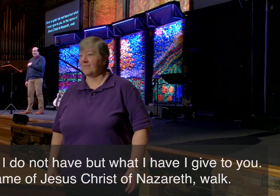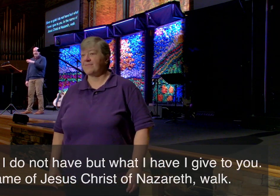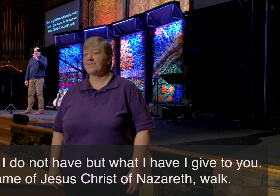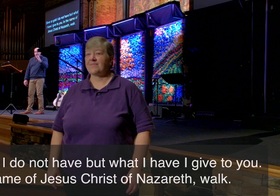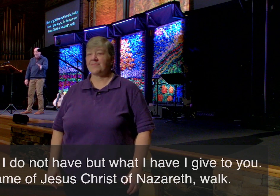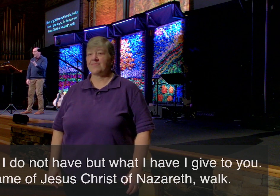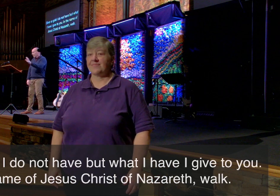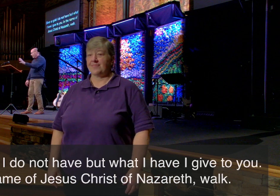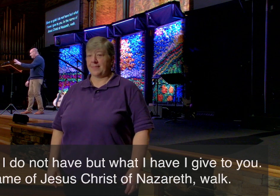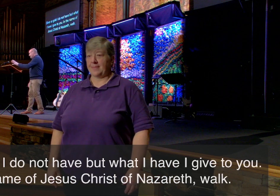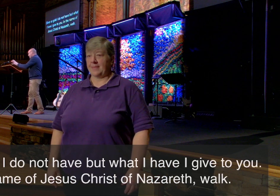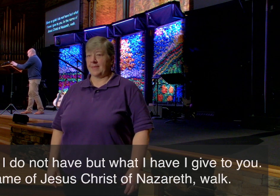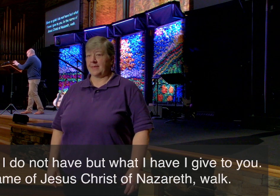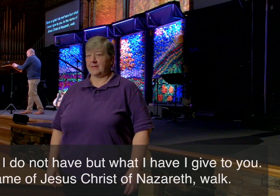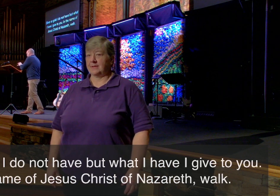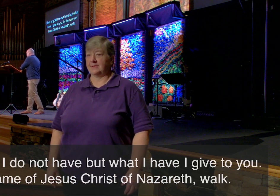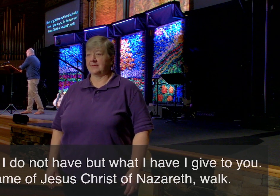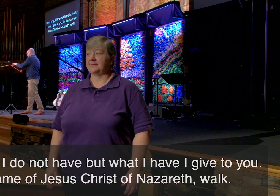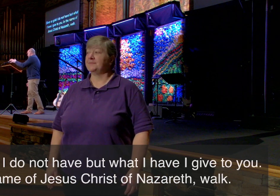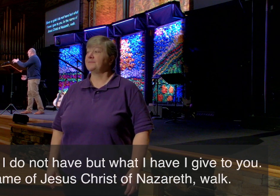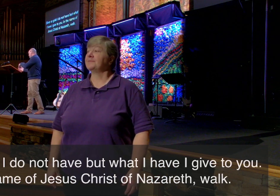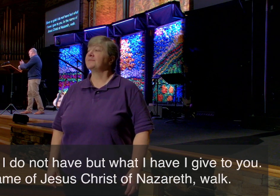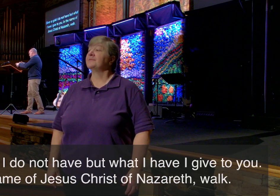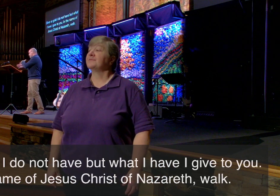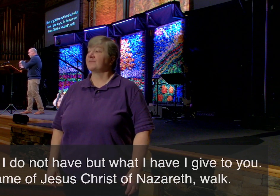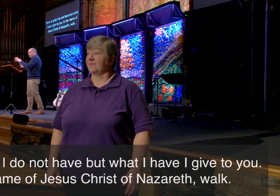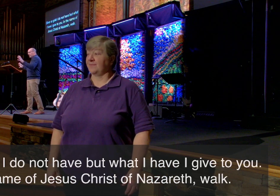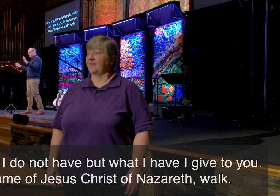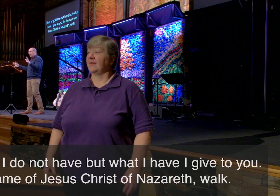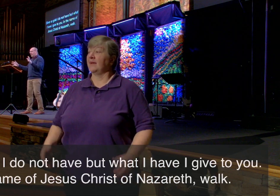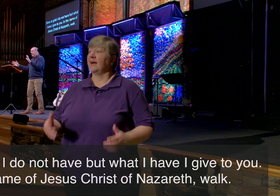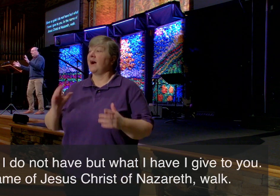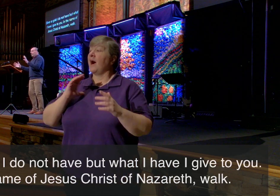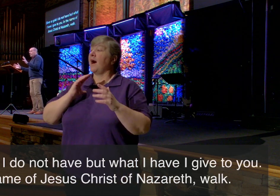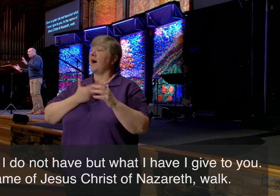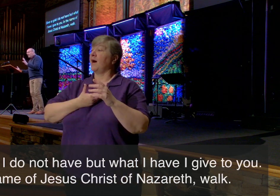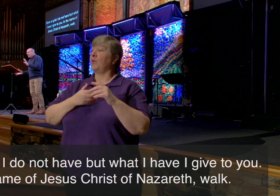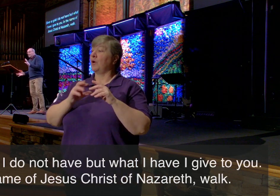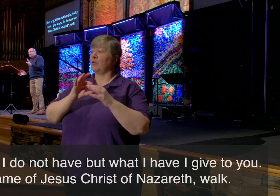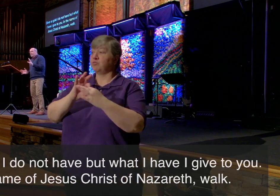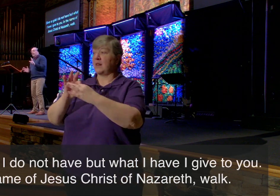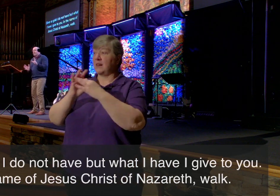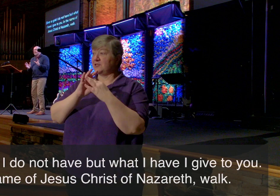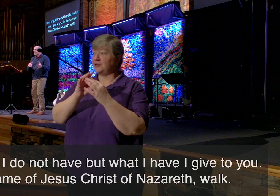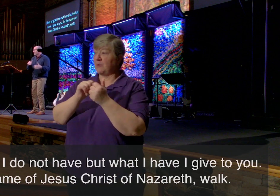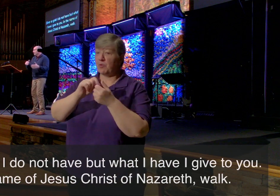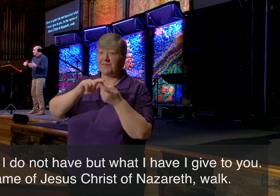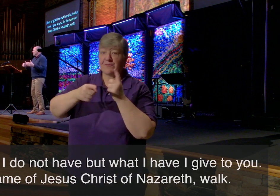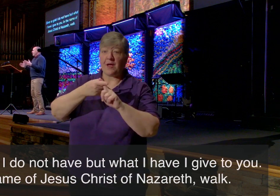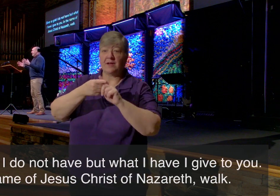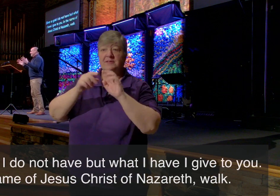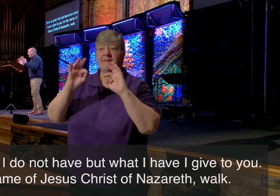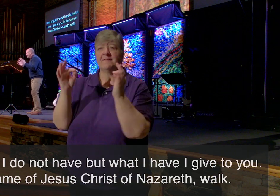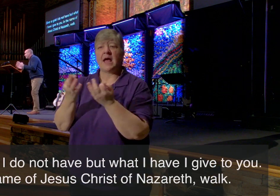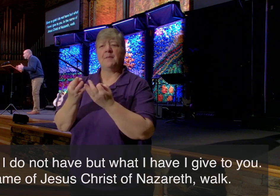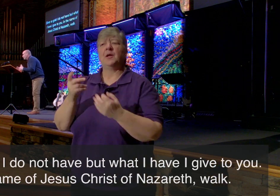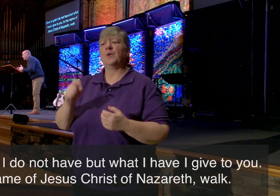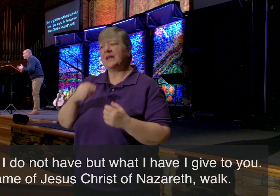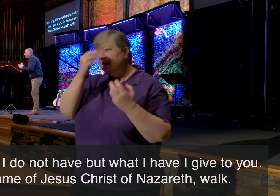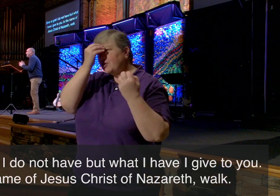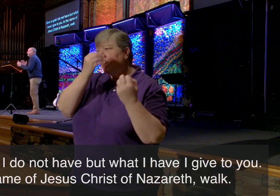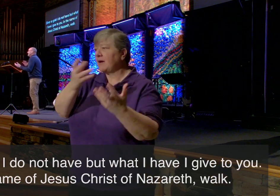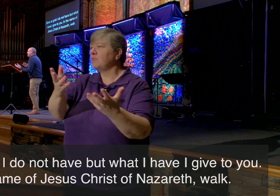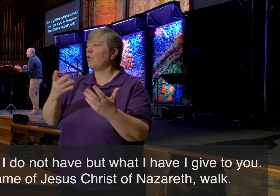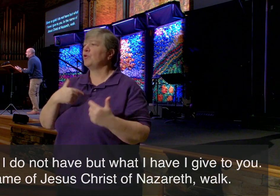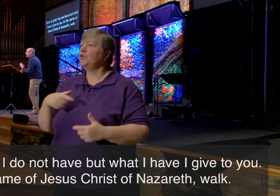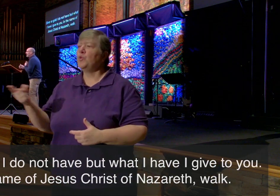walk. At some point in our relationships with others, friends, family, we need to somehow let them know